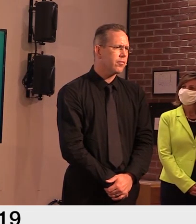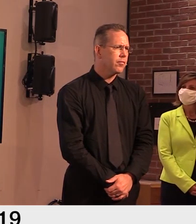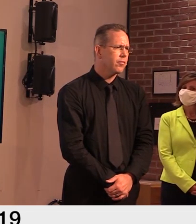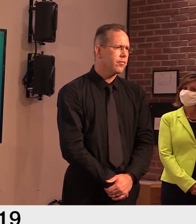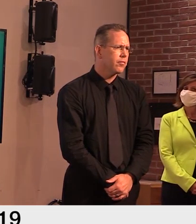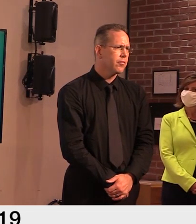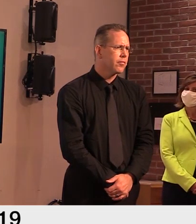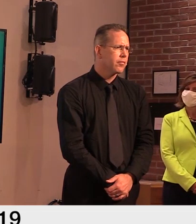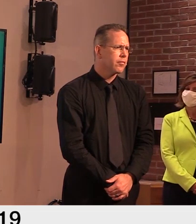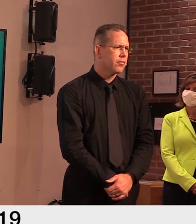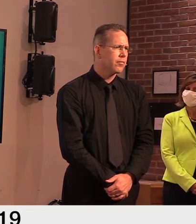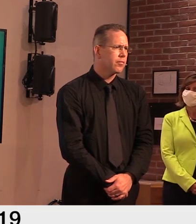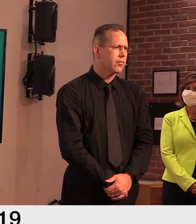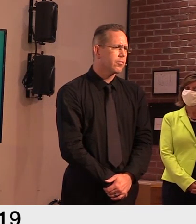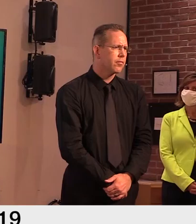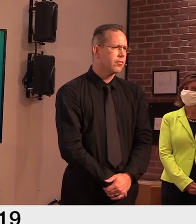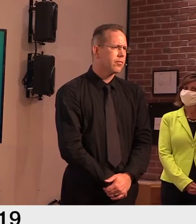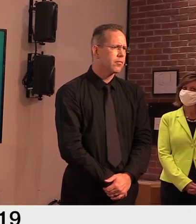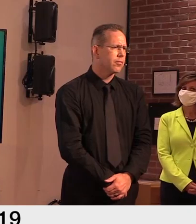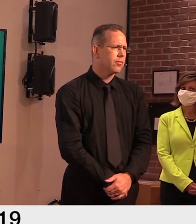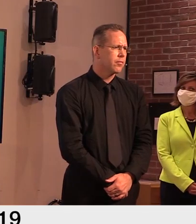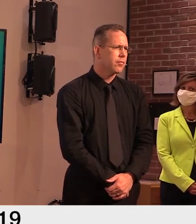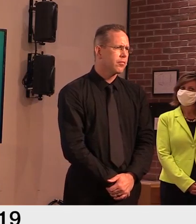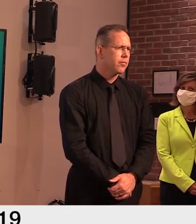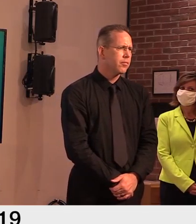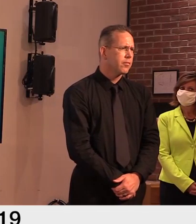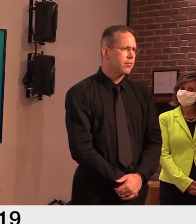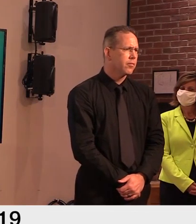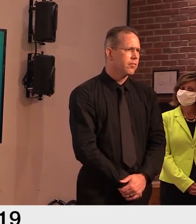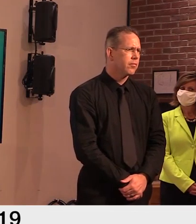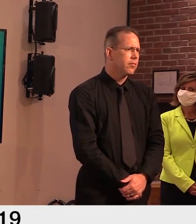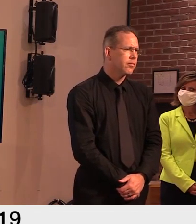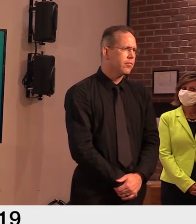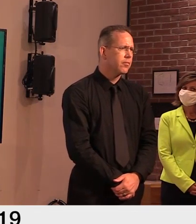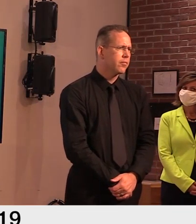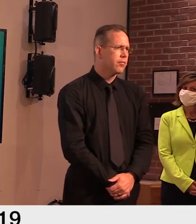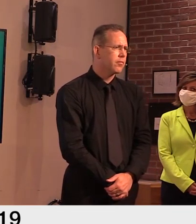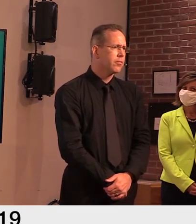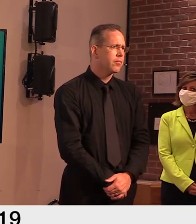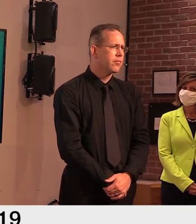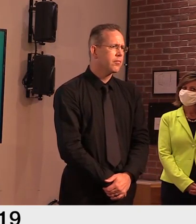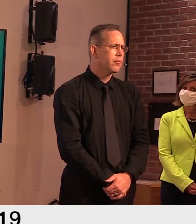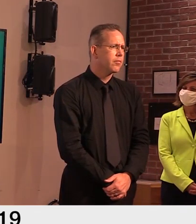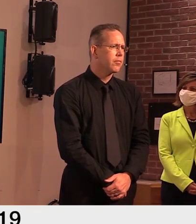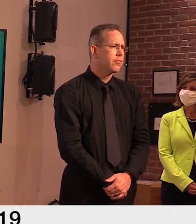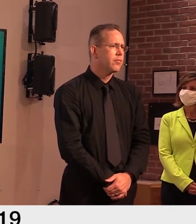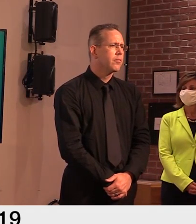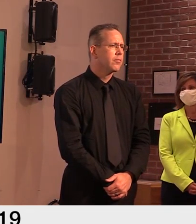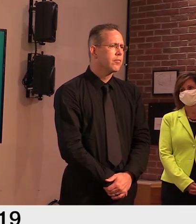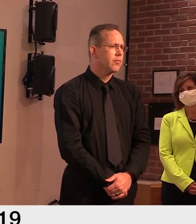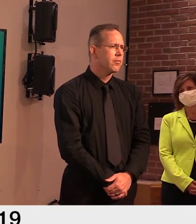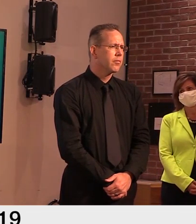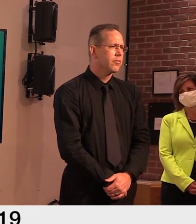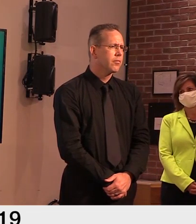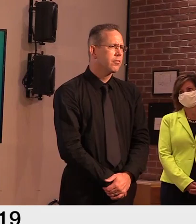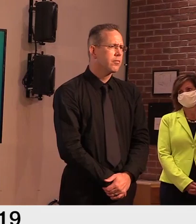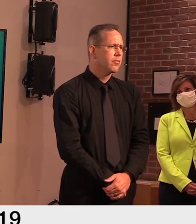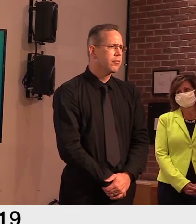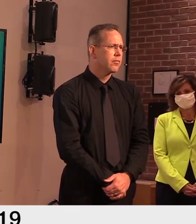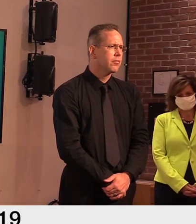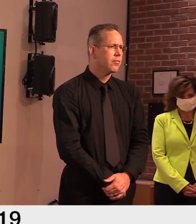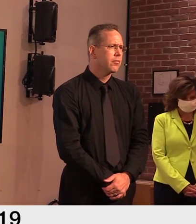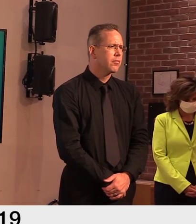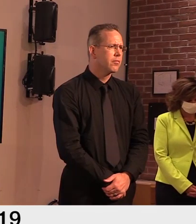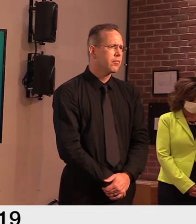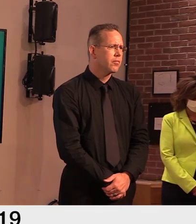it's gone down. It's gone down, you know, nearly 4 points. It's probably going to be a historical record at this point. It's